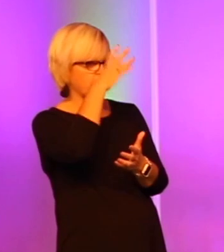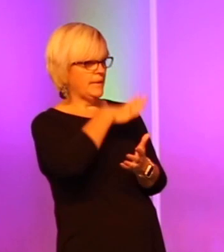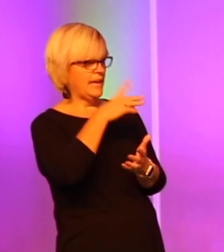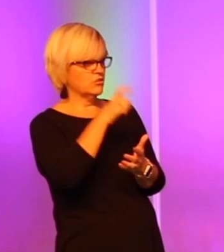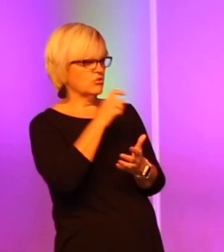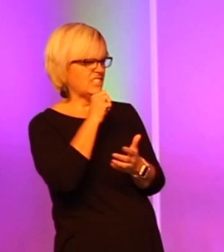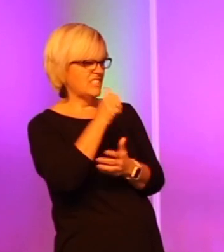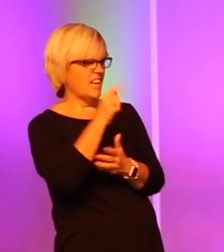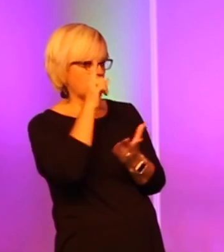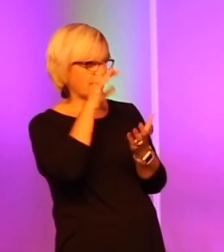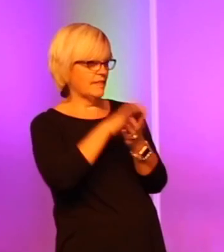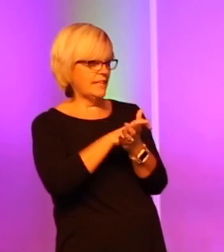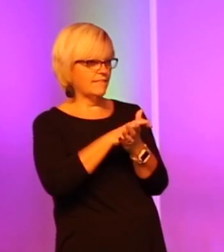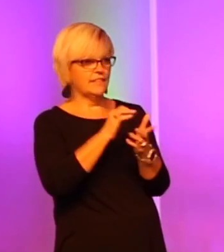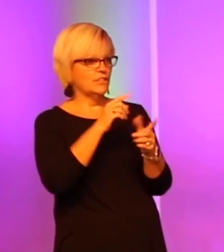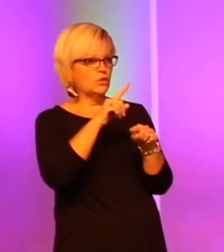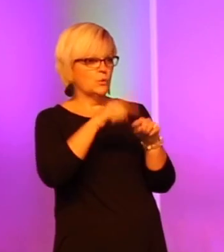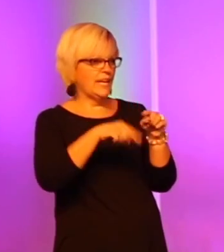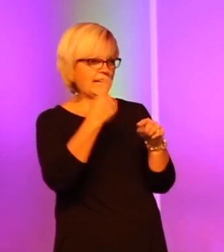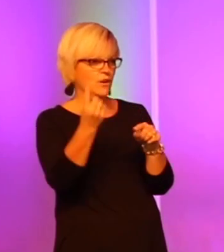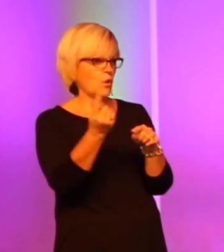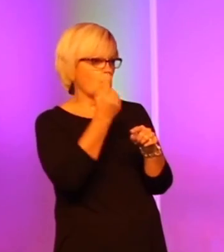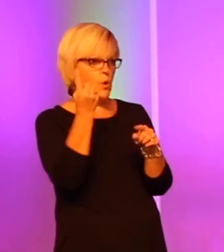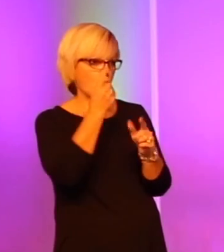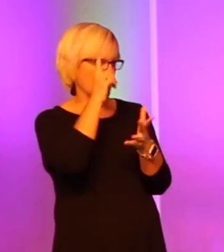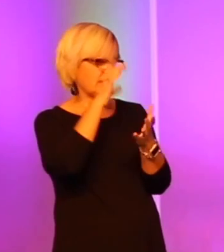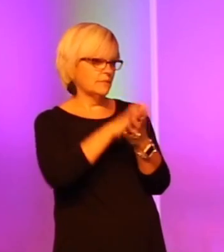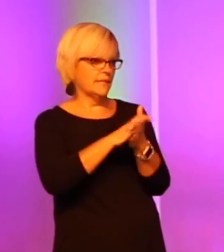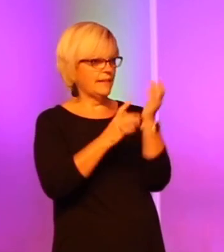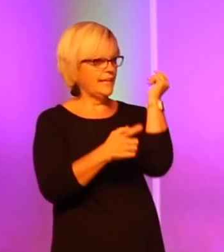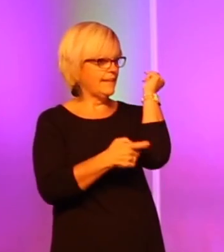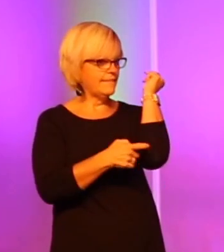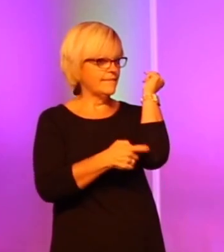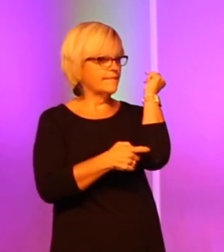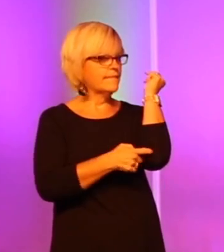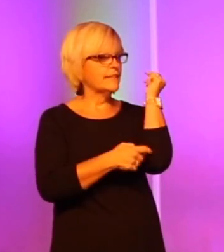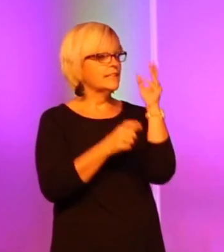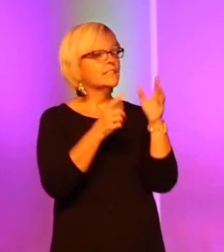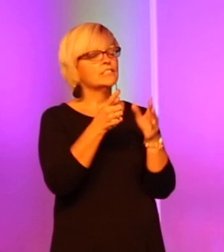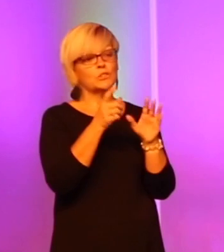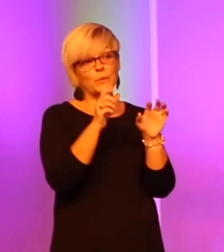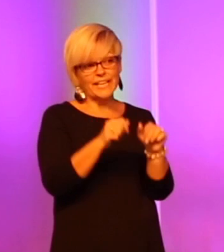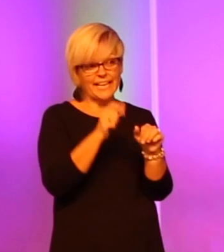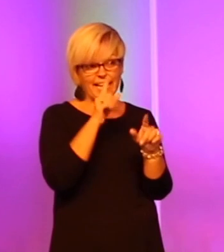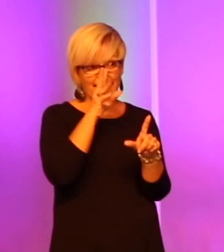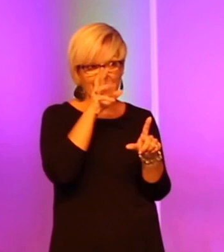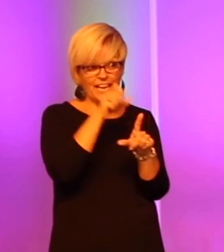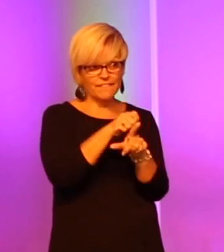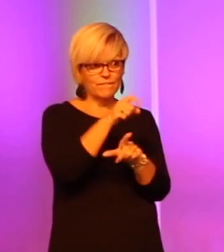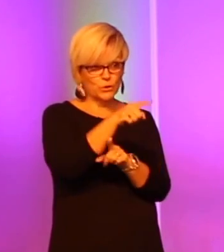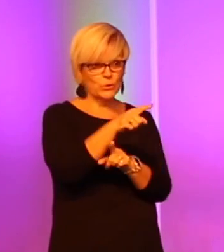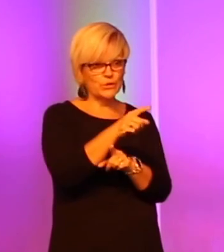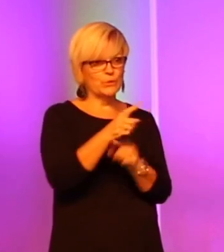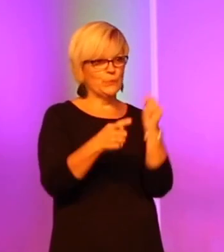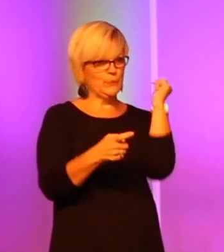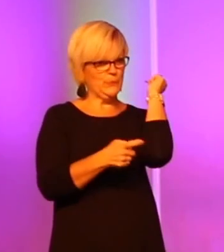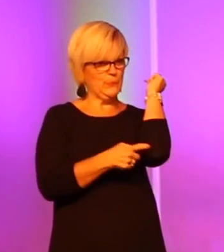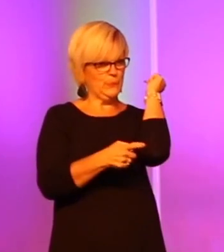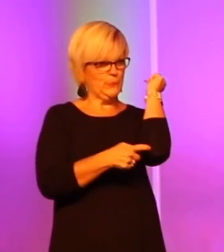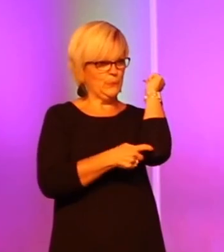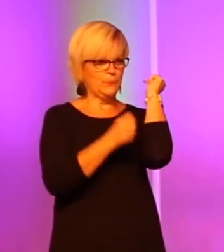you see cannot be believed when it comes to temptation. Appearances can be deceiving. Temptation is